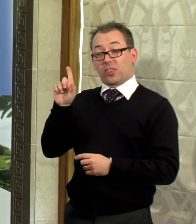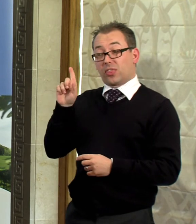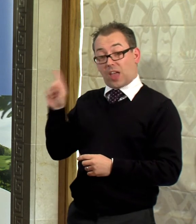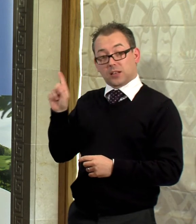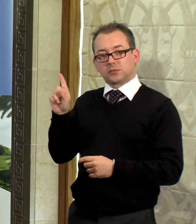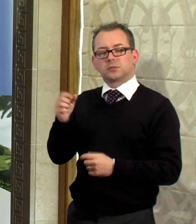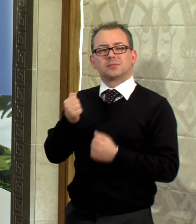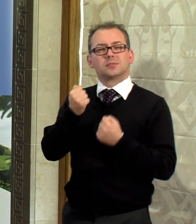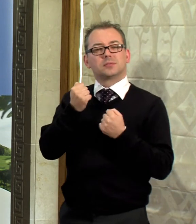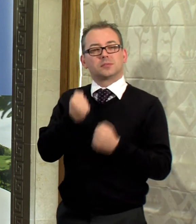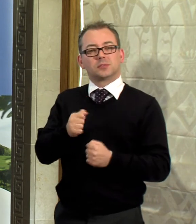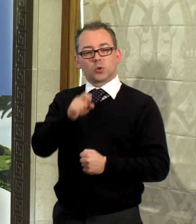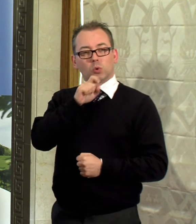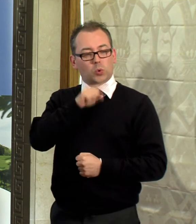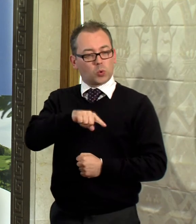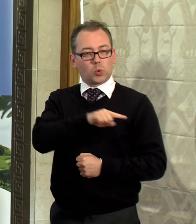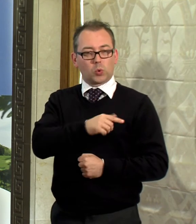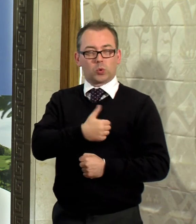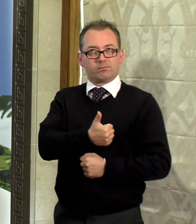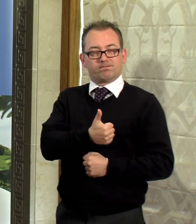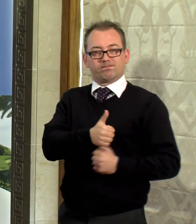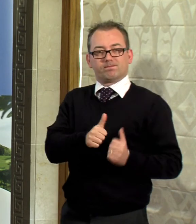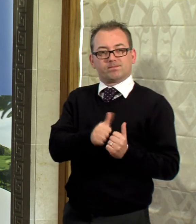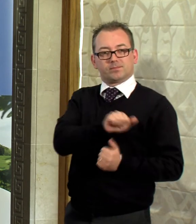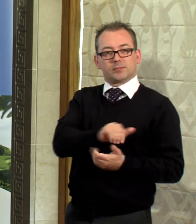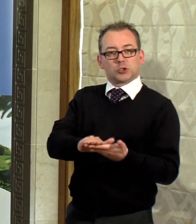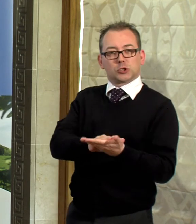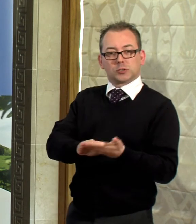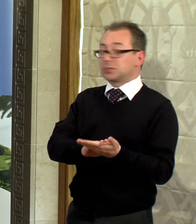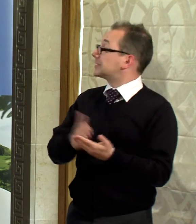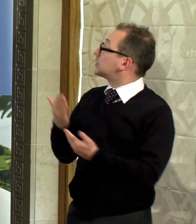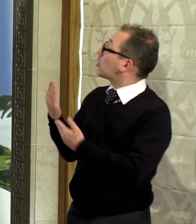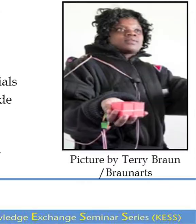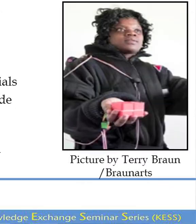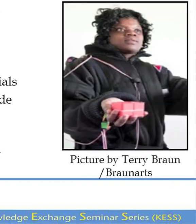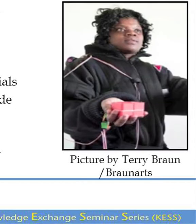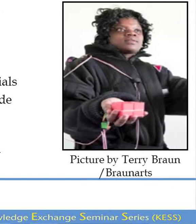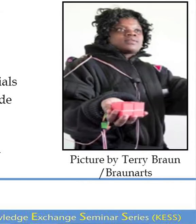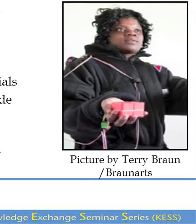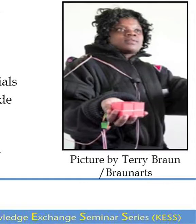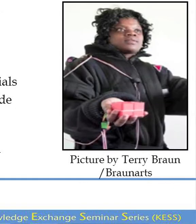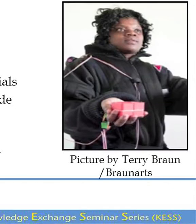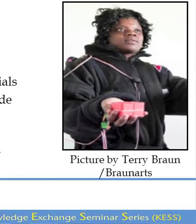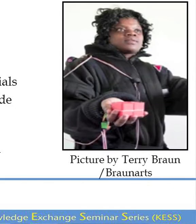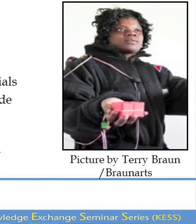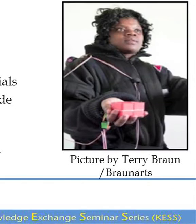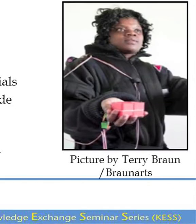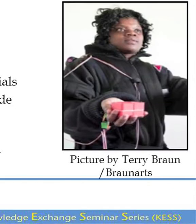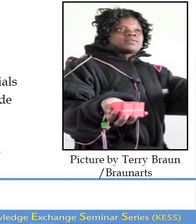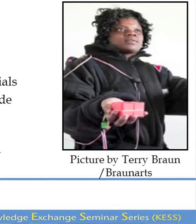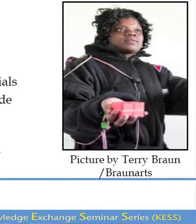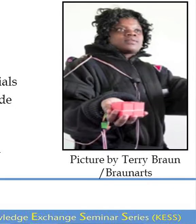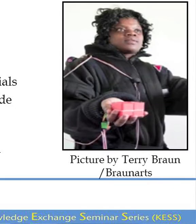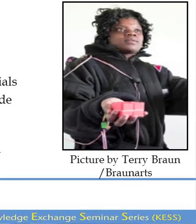appeals primarily to the sense of touch, is shown in the right-hand photo. This photo shows a